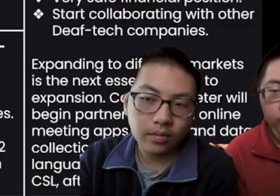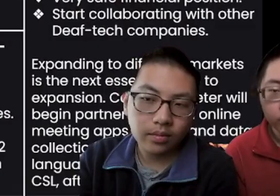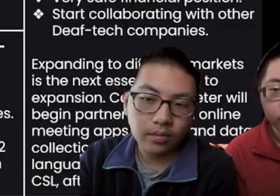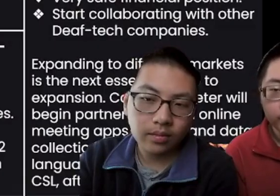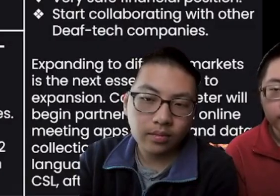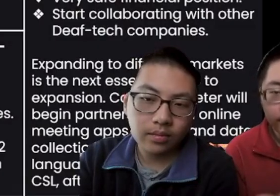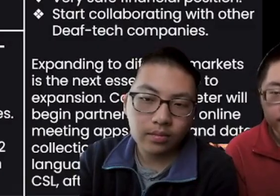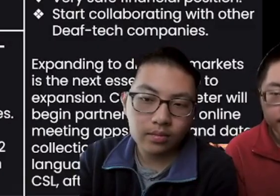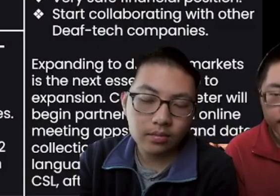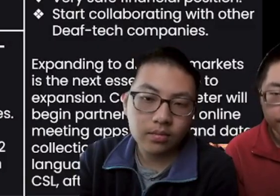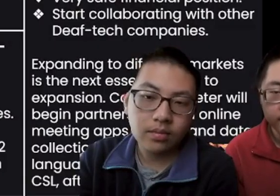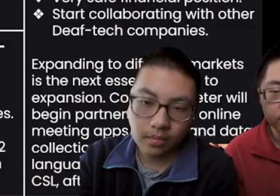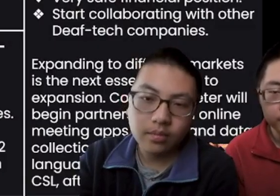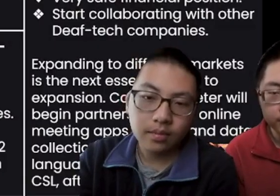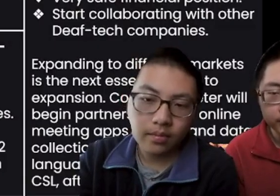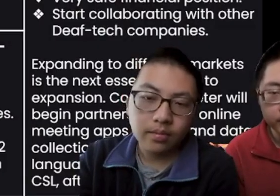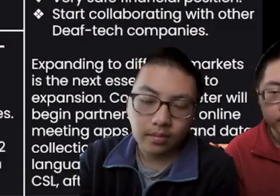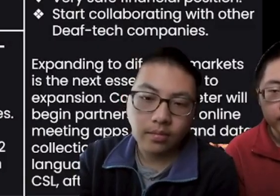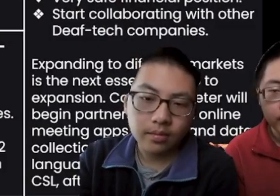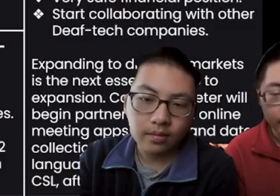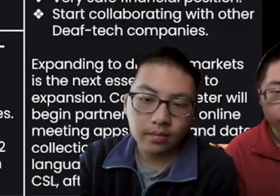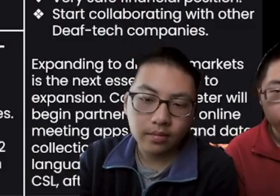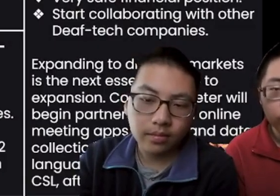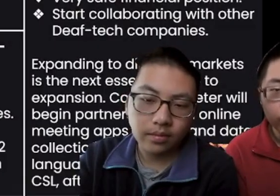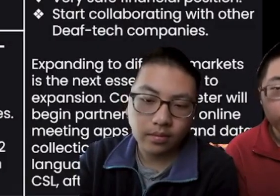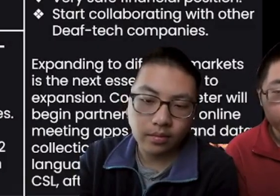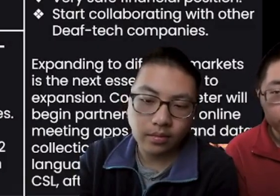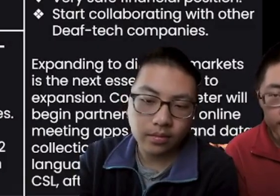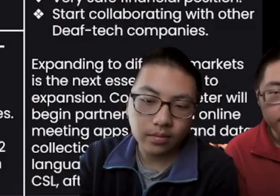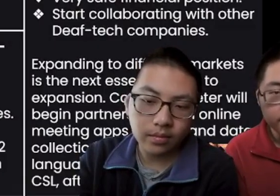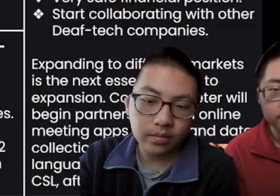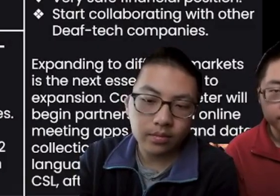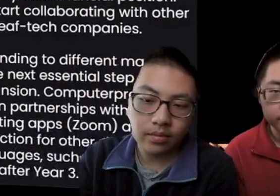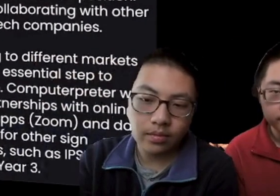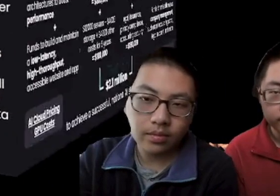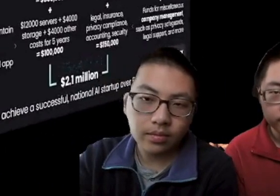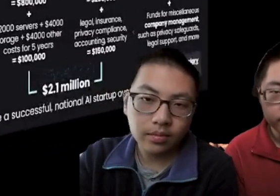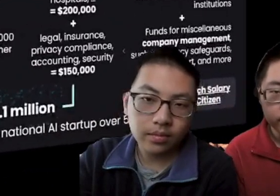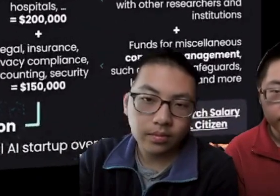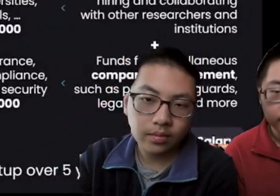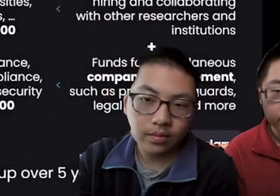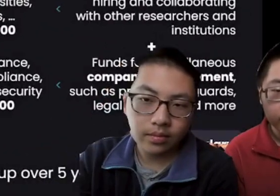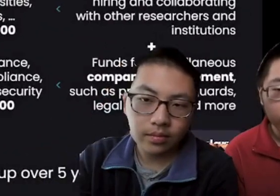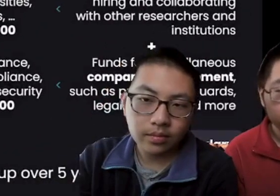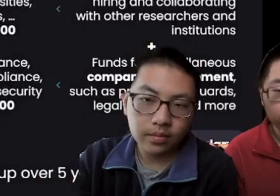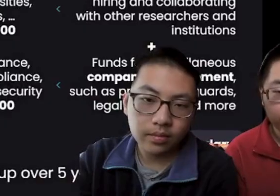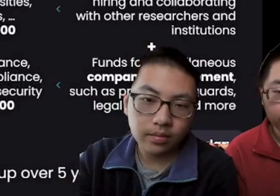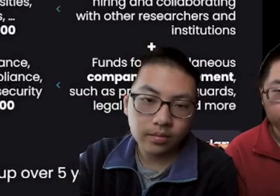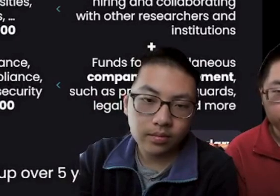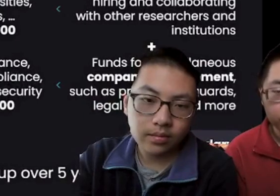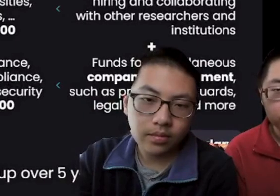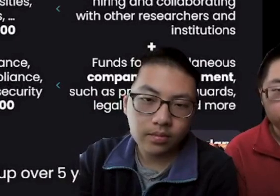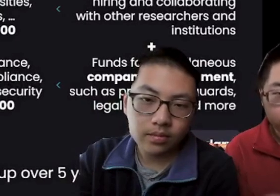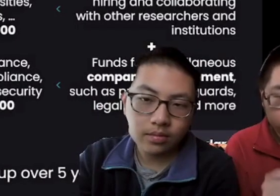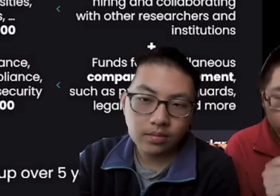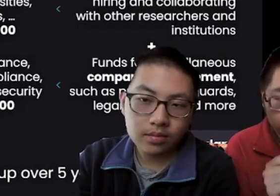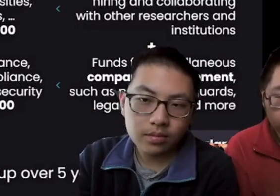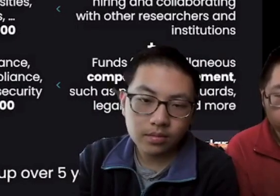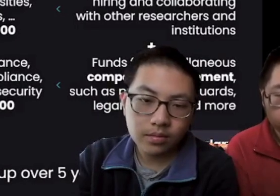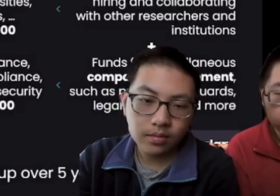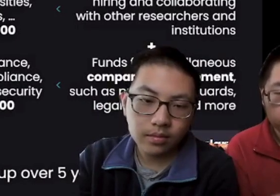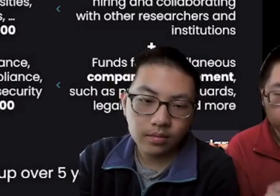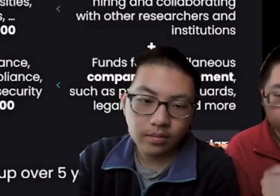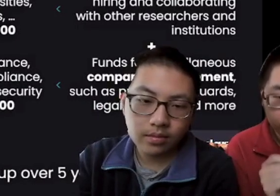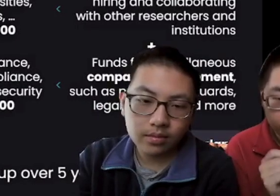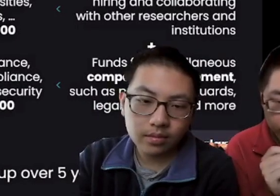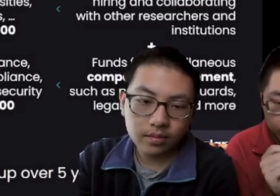3, we will be in a very safe financial position and we will know what to do next. Over 5 years, to have